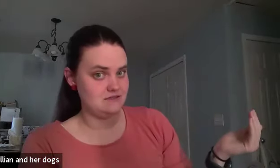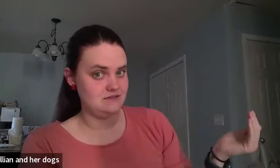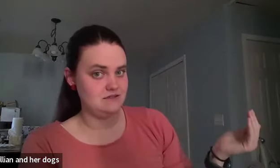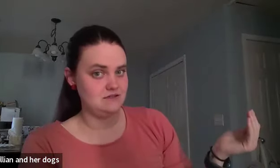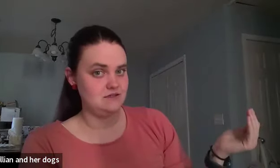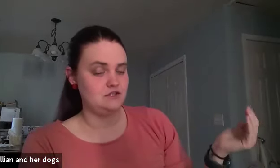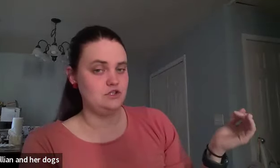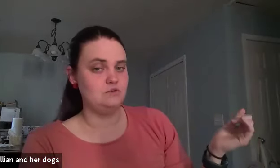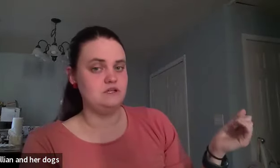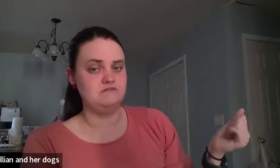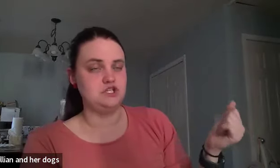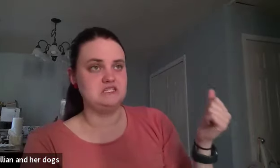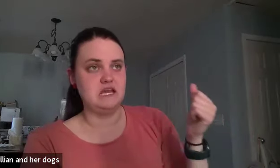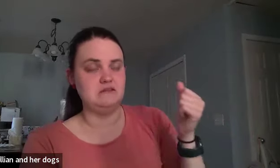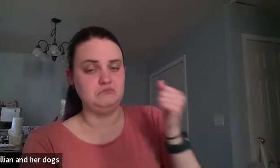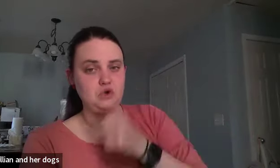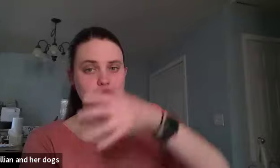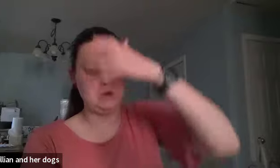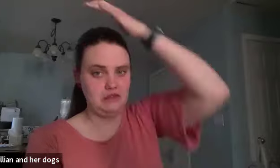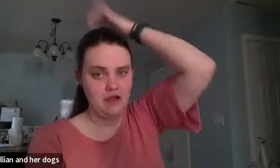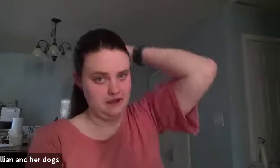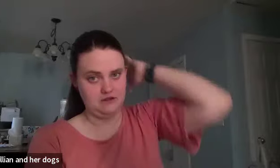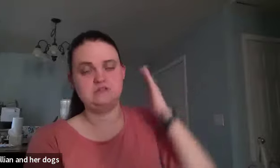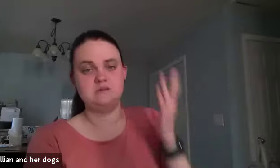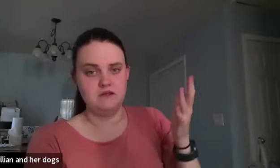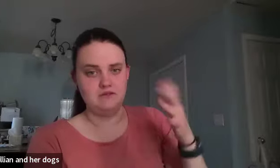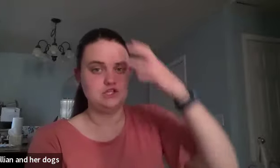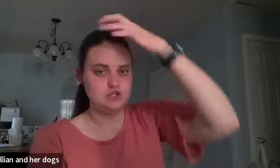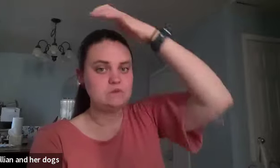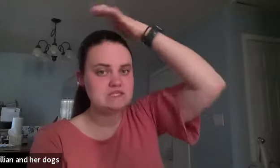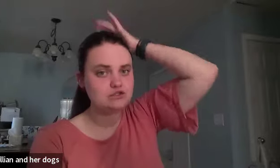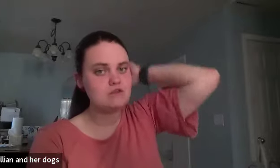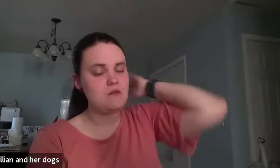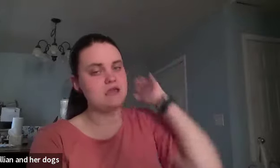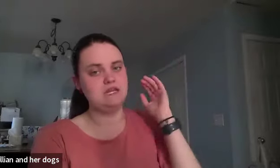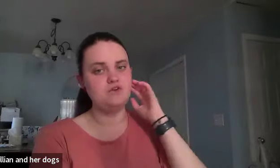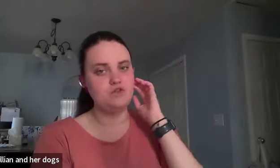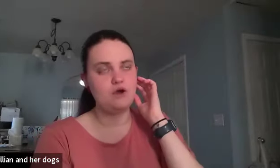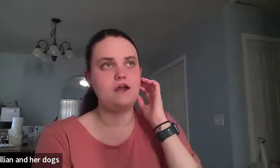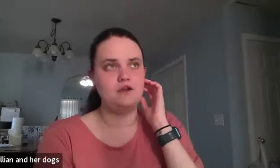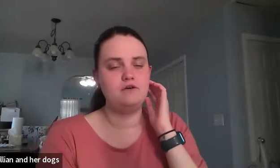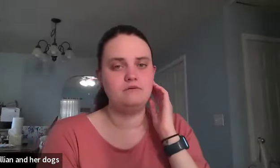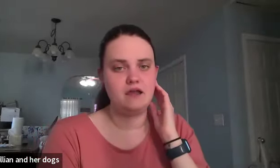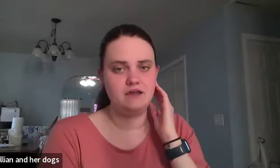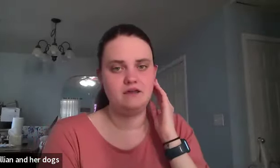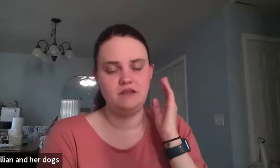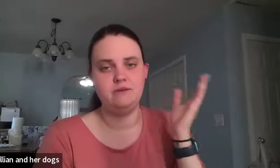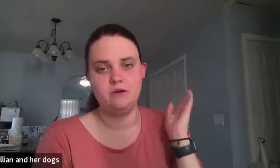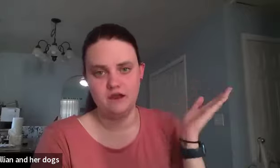lioness, you would just say girl lion or something like that. So you would still do the lion, even though I know lion, like female